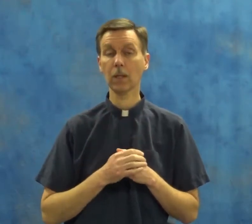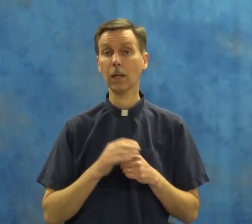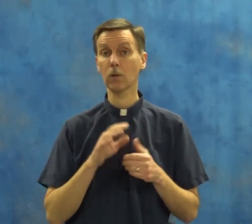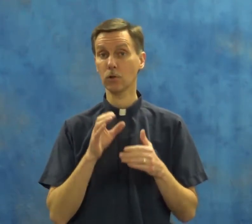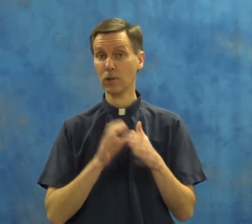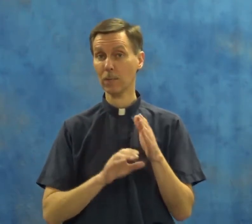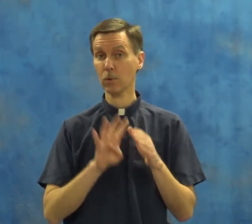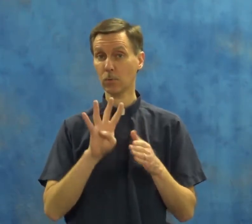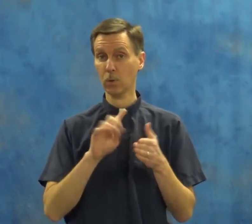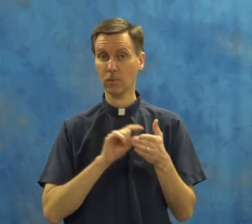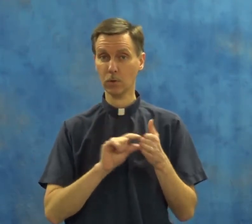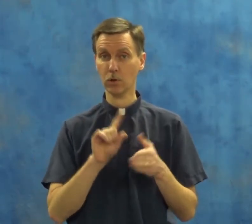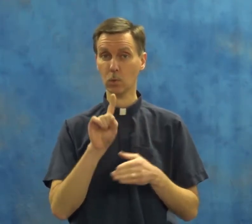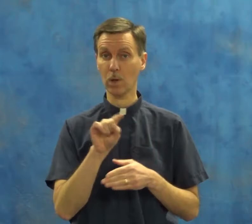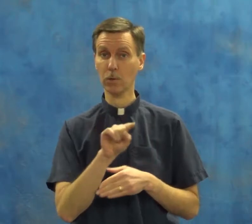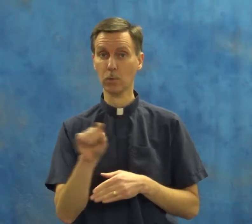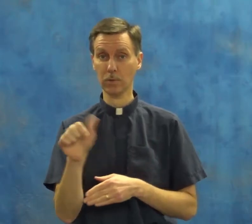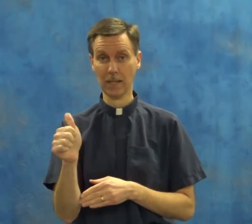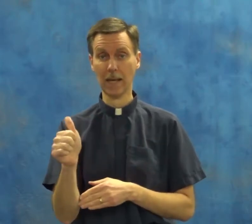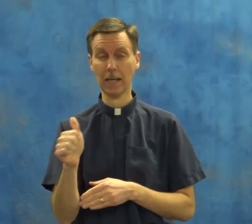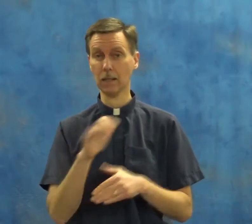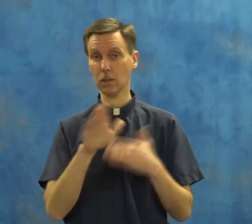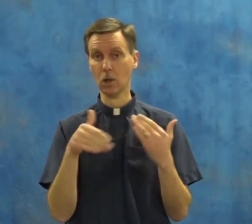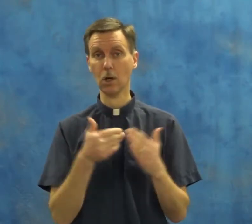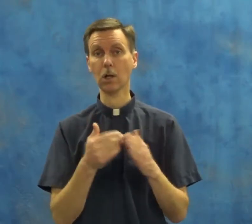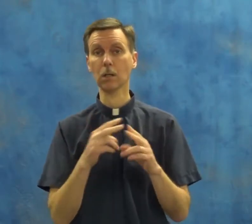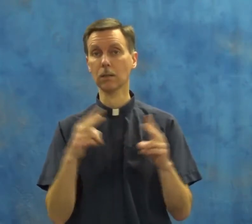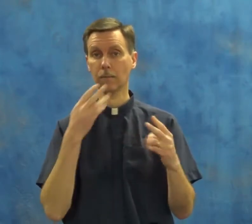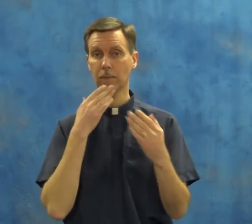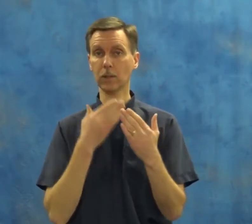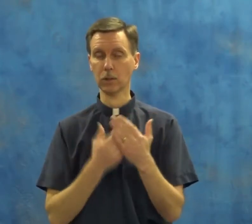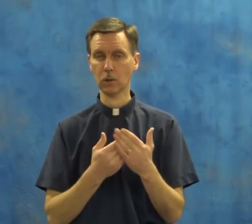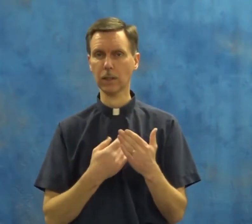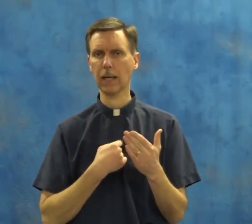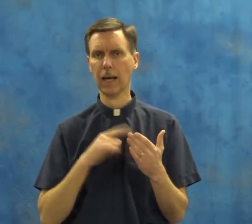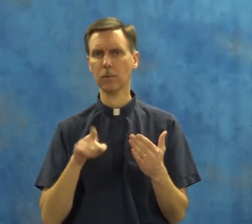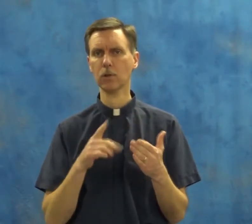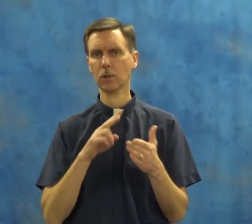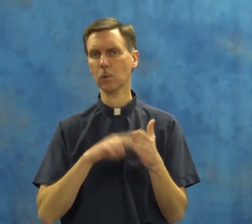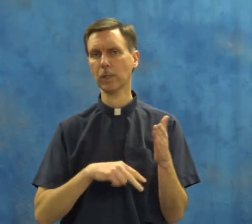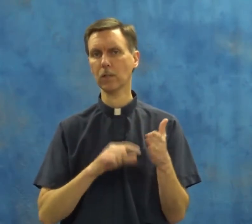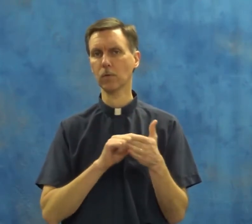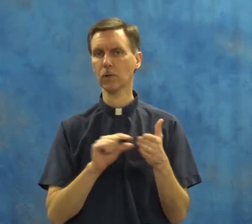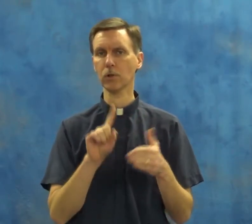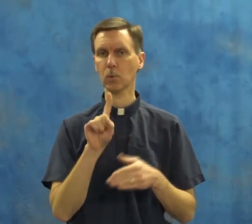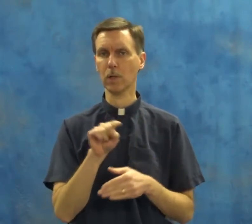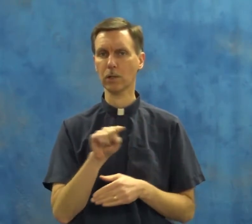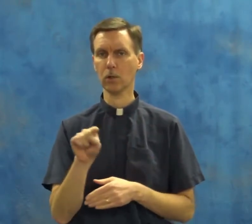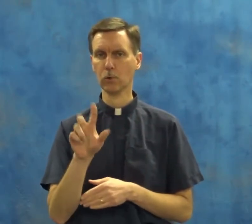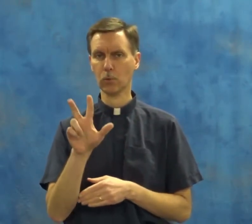Now, chapter 4, verses 1 through 10 is all very good. I'm just going to read verses 1 through